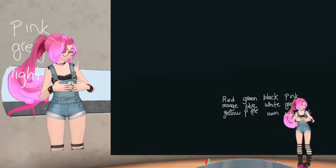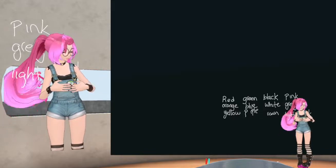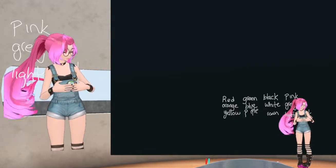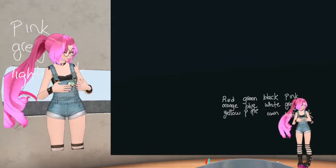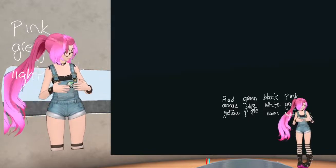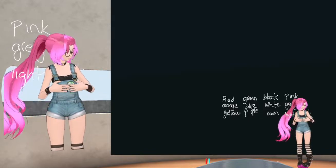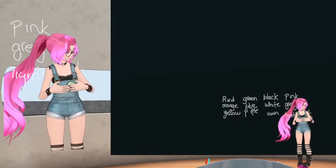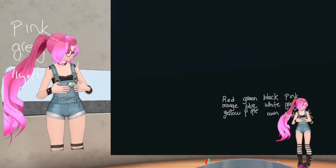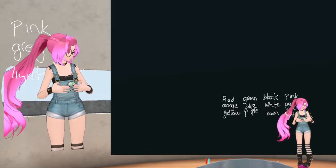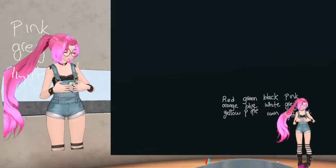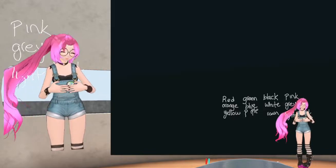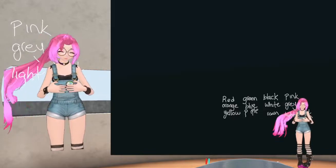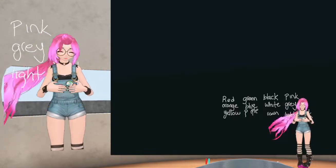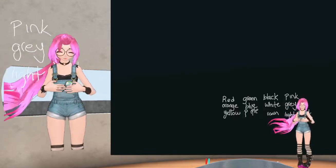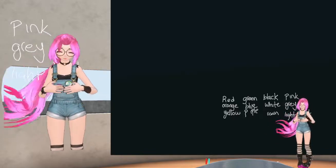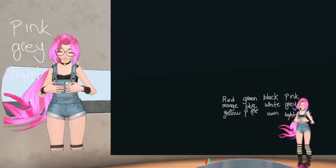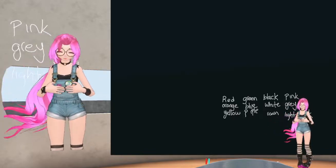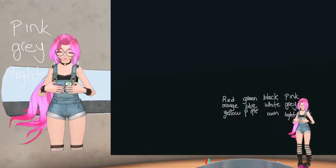I'm mixing